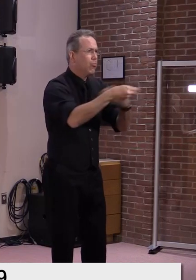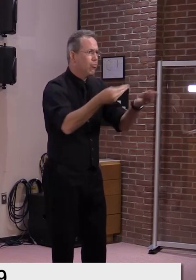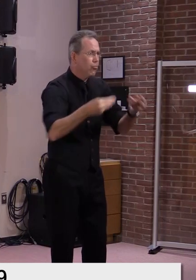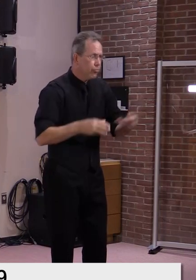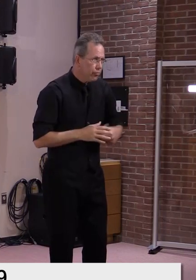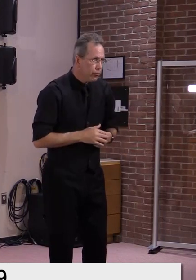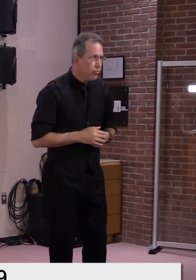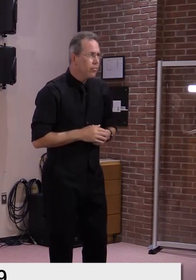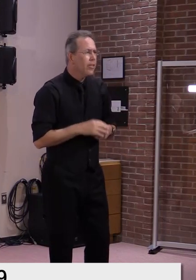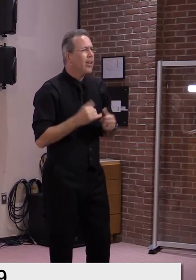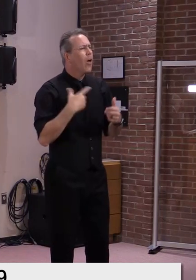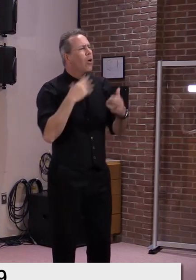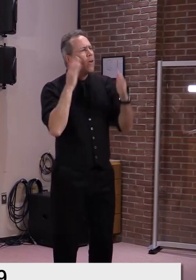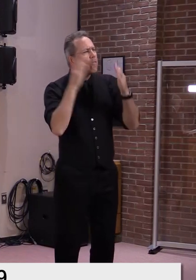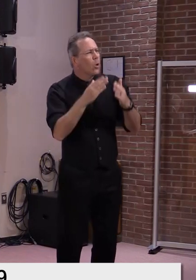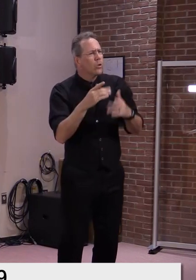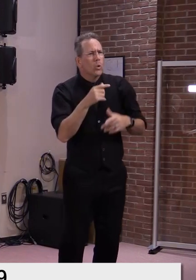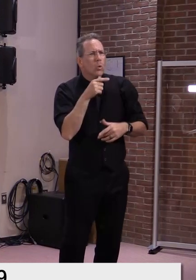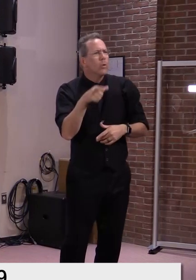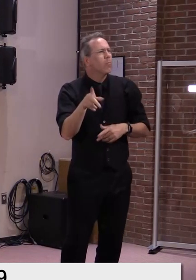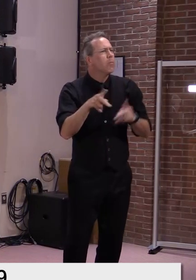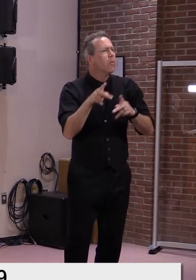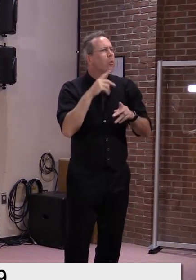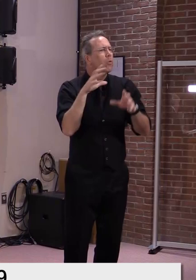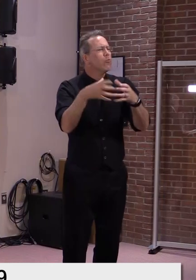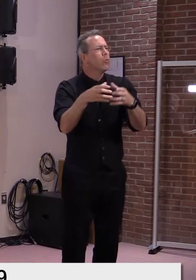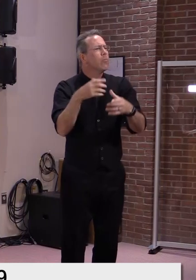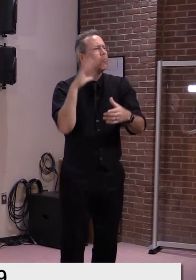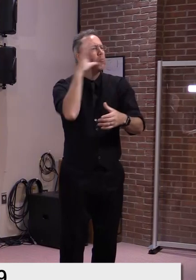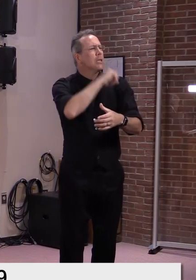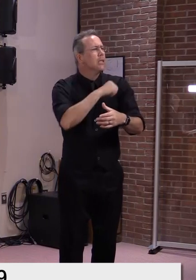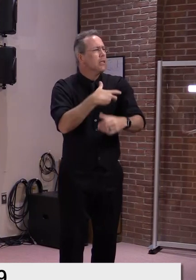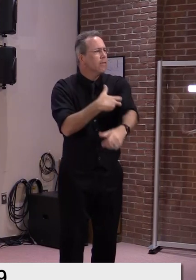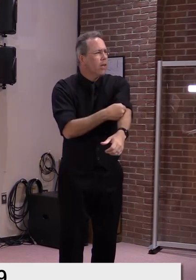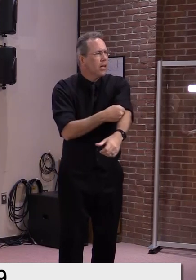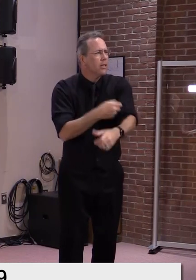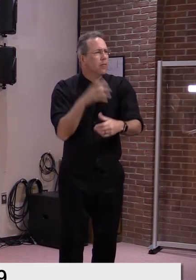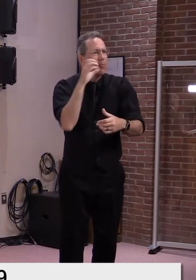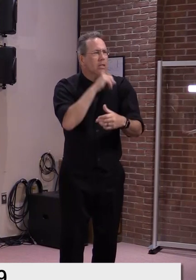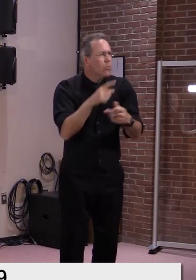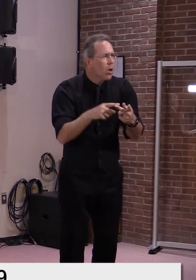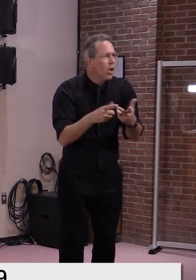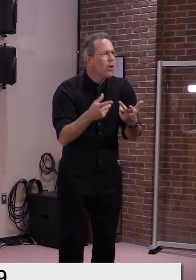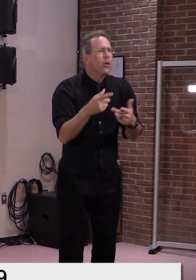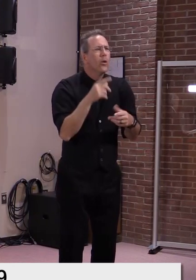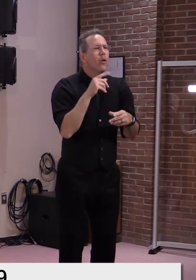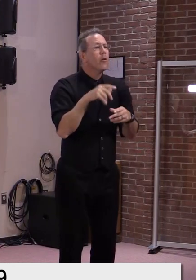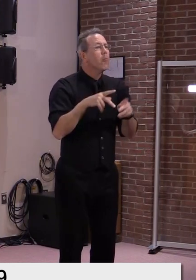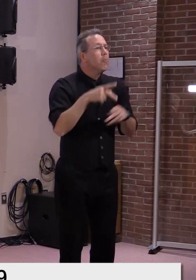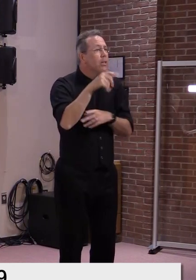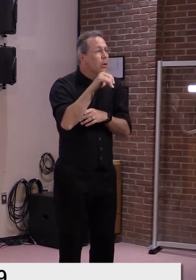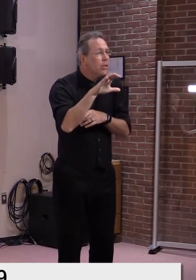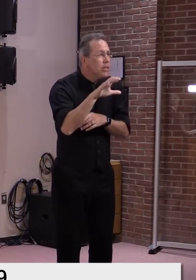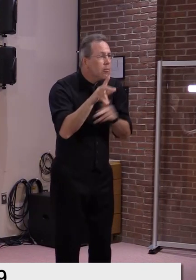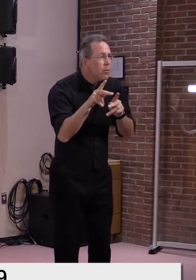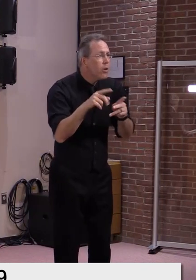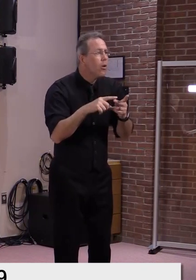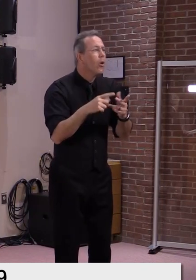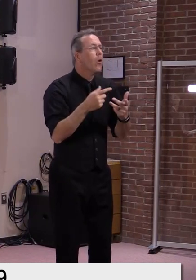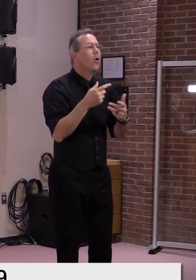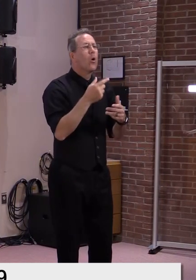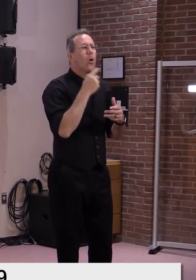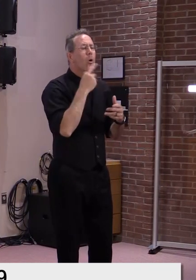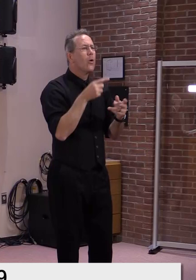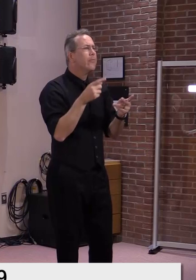population, including the homeless, those on probation and parole under DOC supervision. In fact, we're going to have